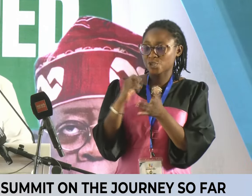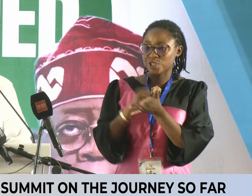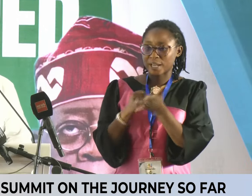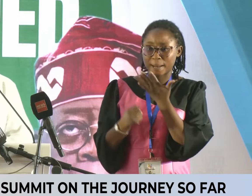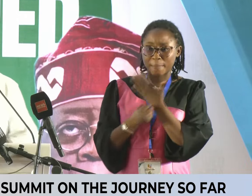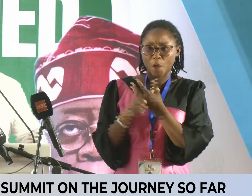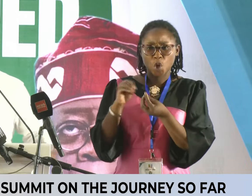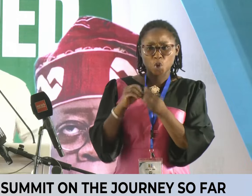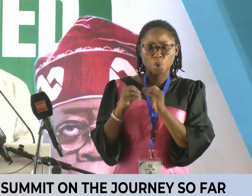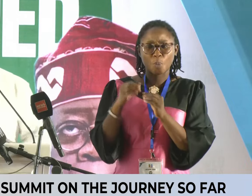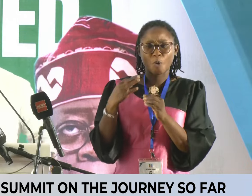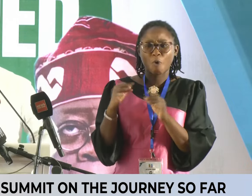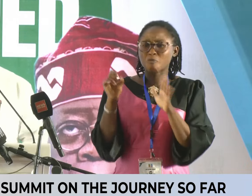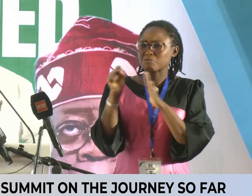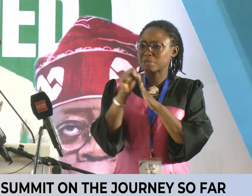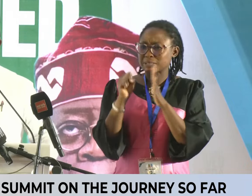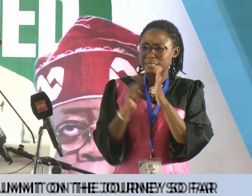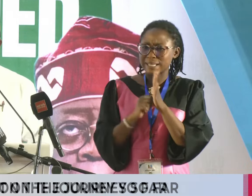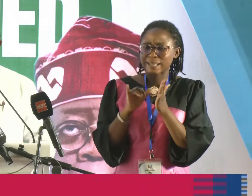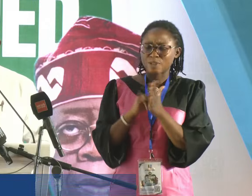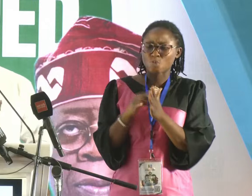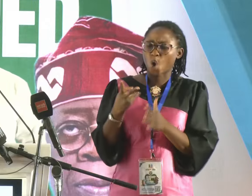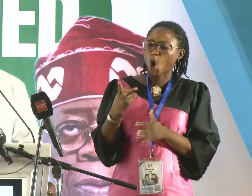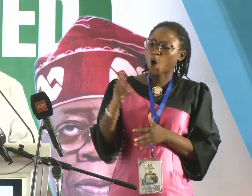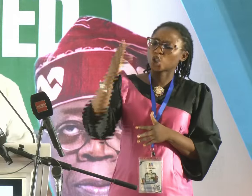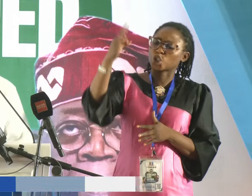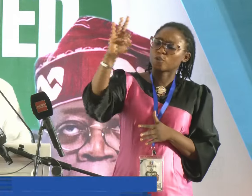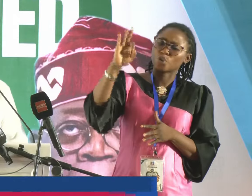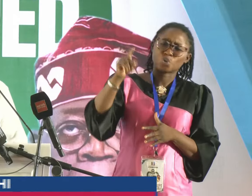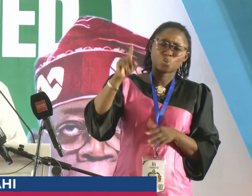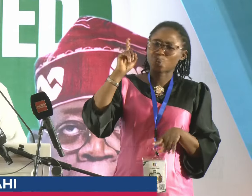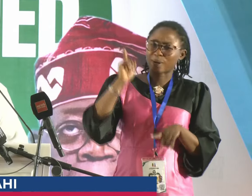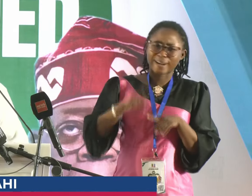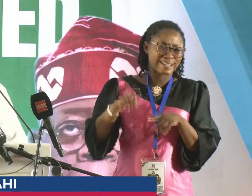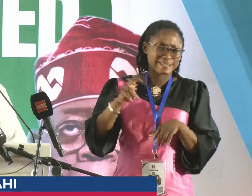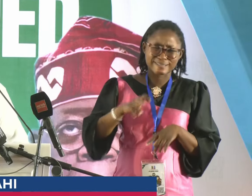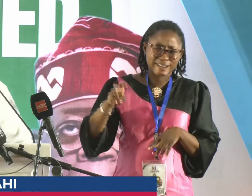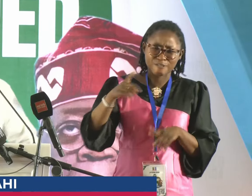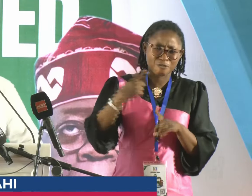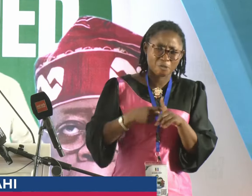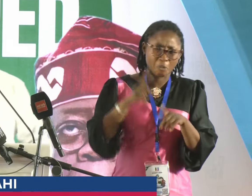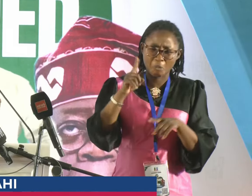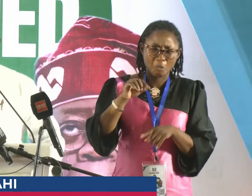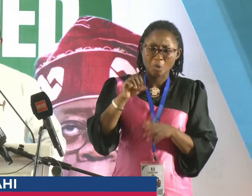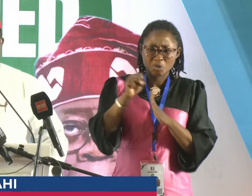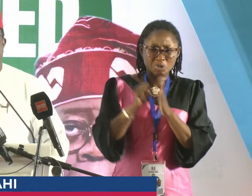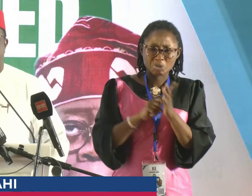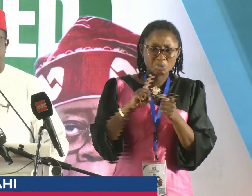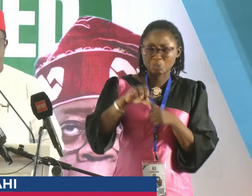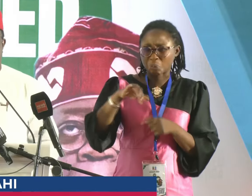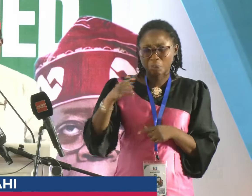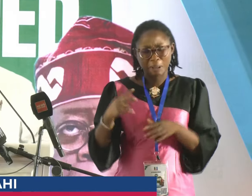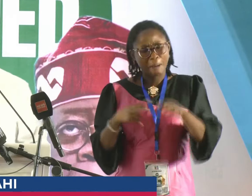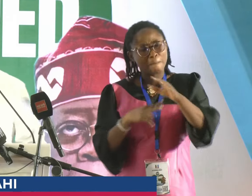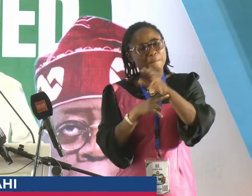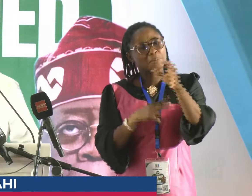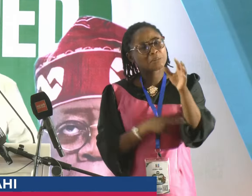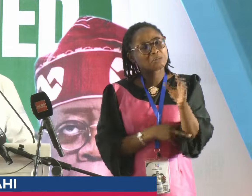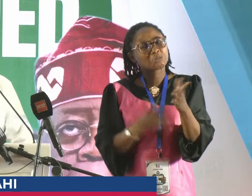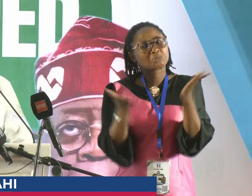a number of states were cut off. You won't be able to travel from one state to the other. Our bridges were in serious